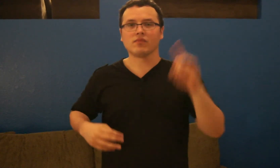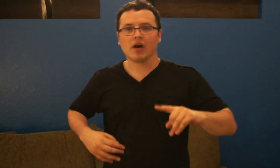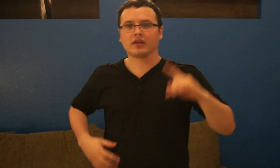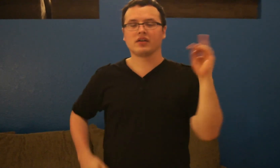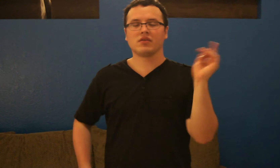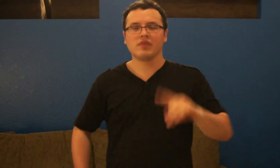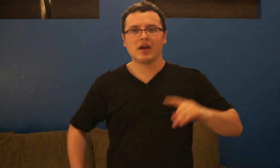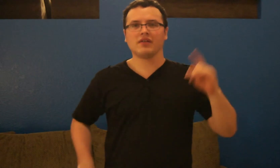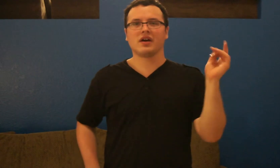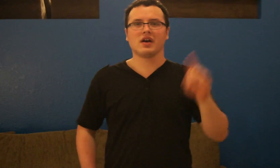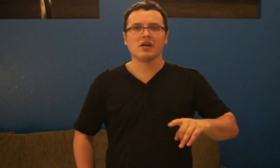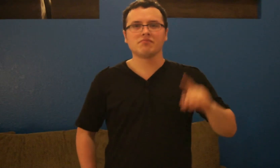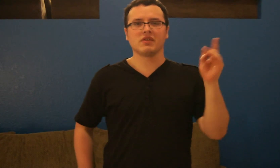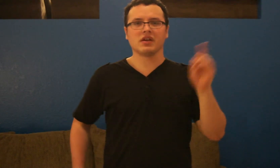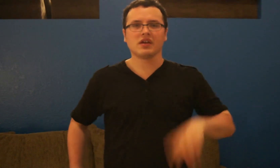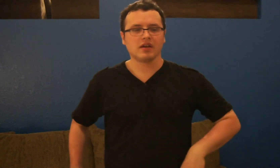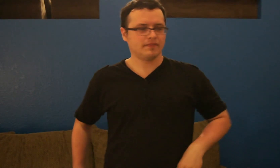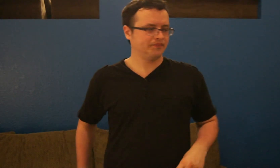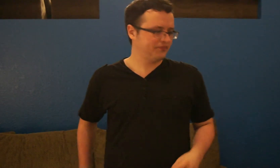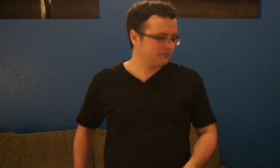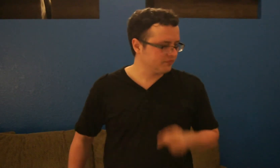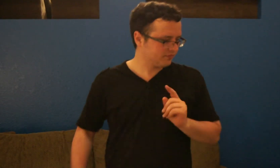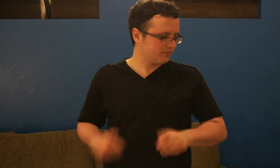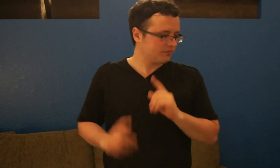walk around on me.